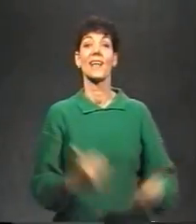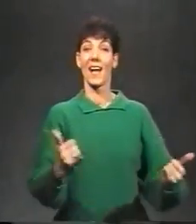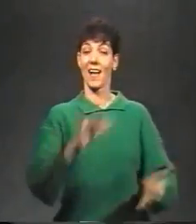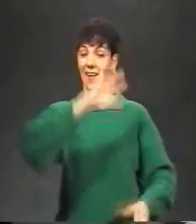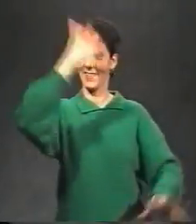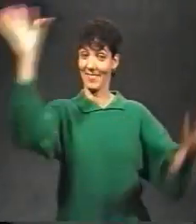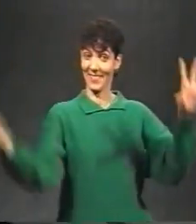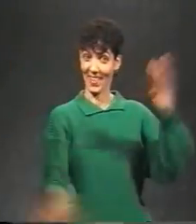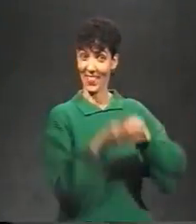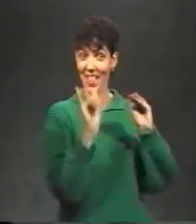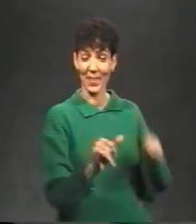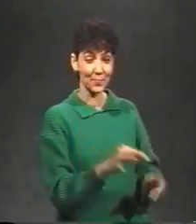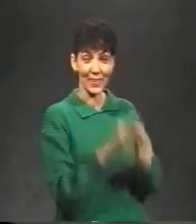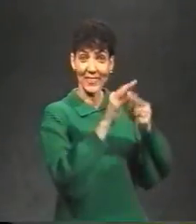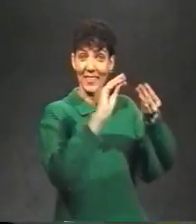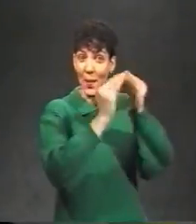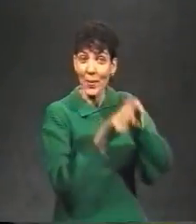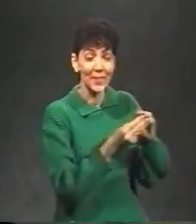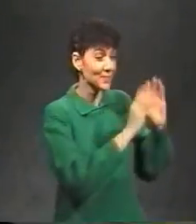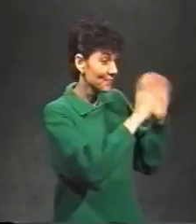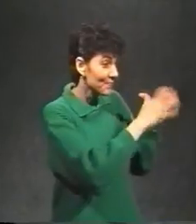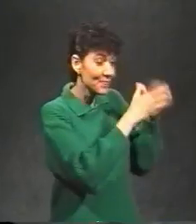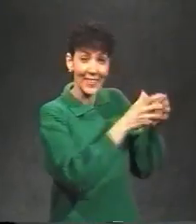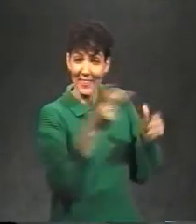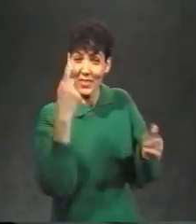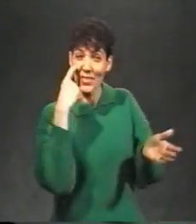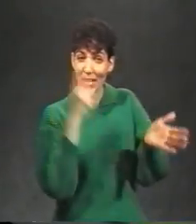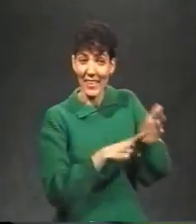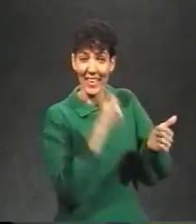This concludes this tape on unique number systems.